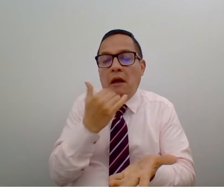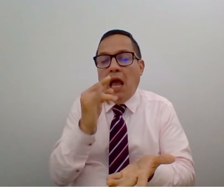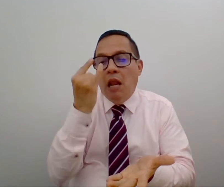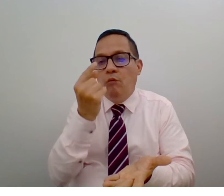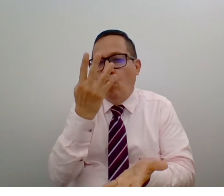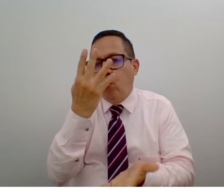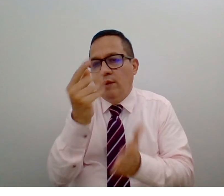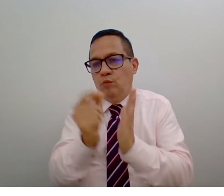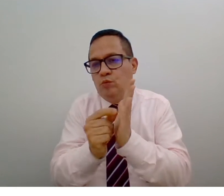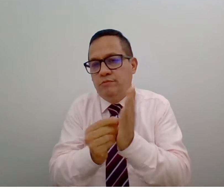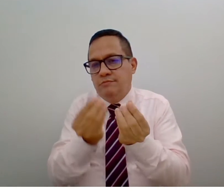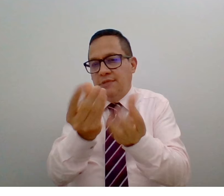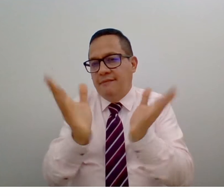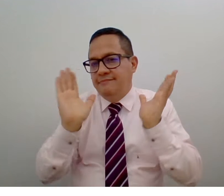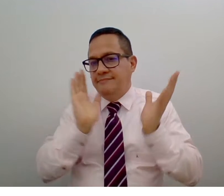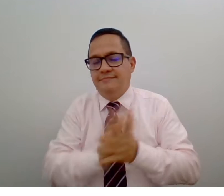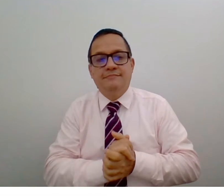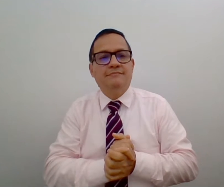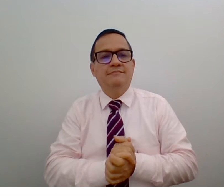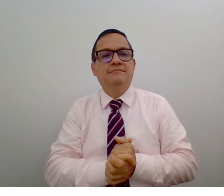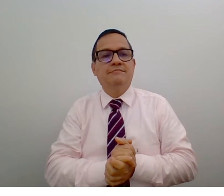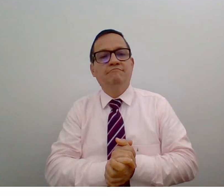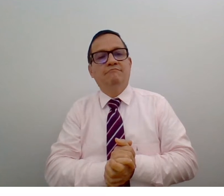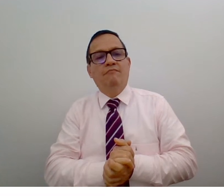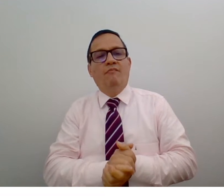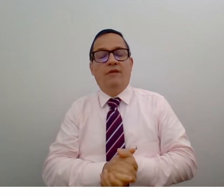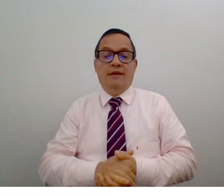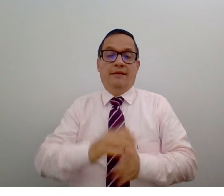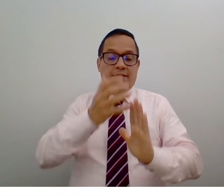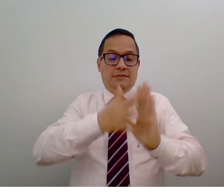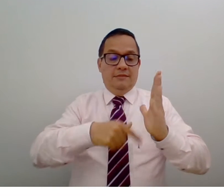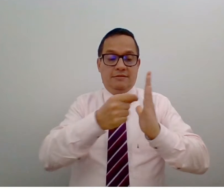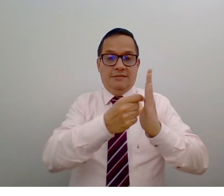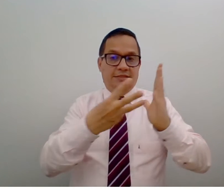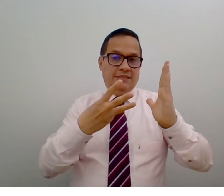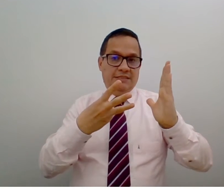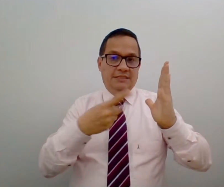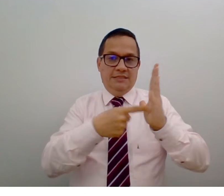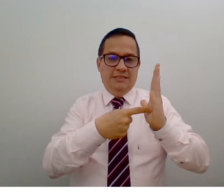points. Third evaluation criterion: